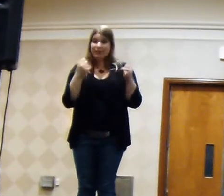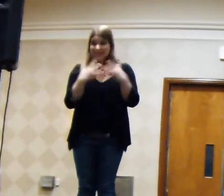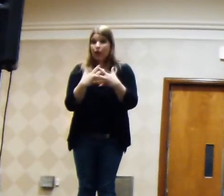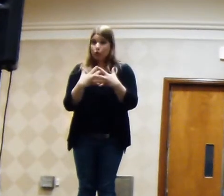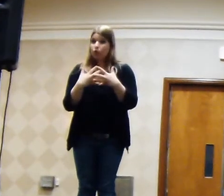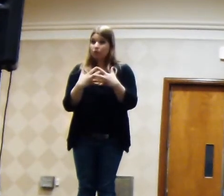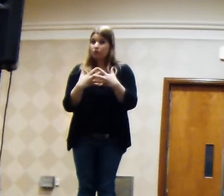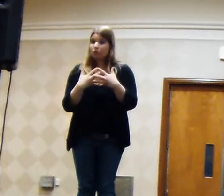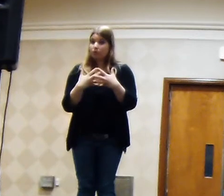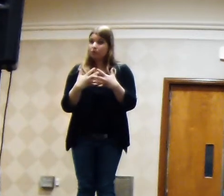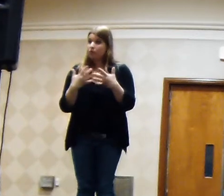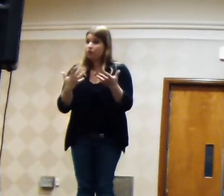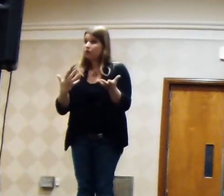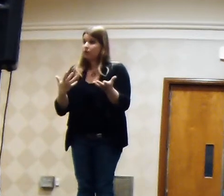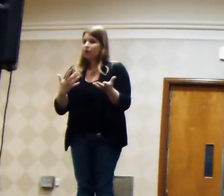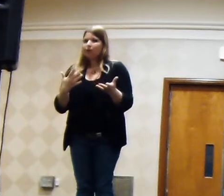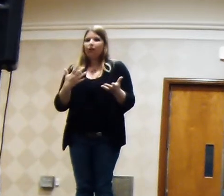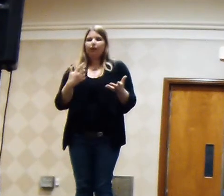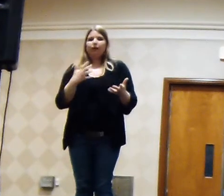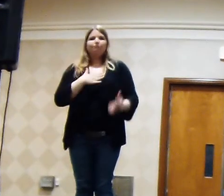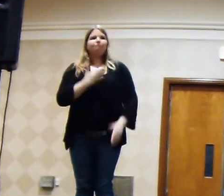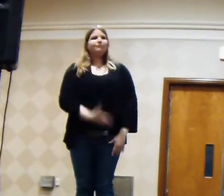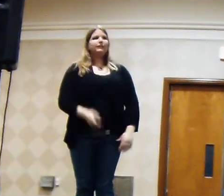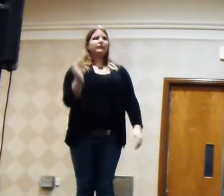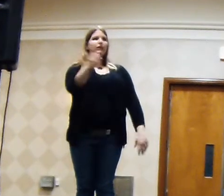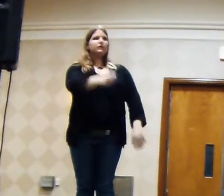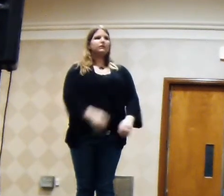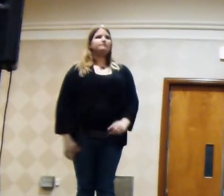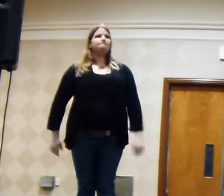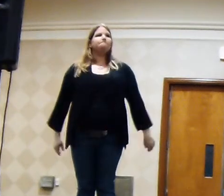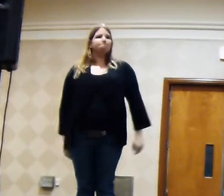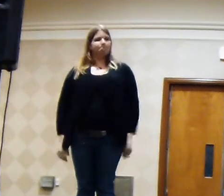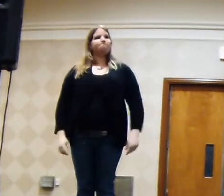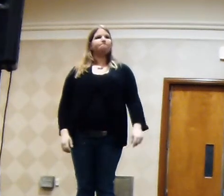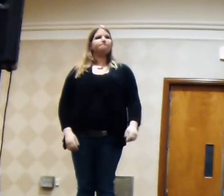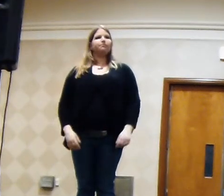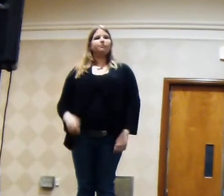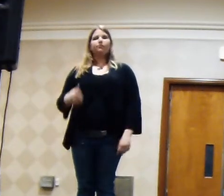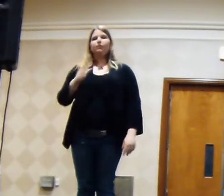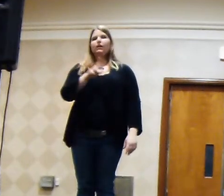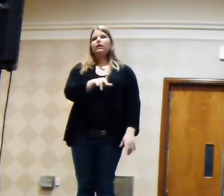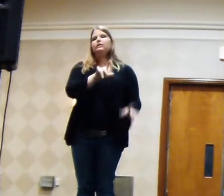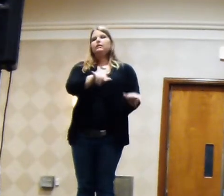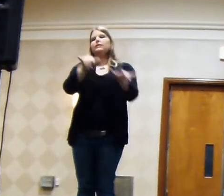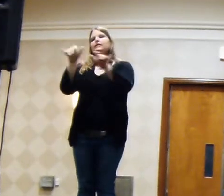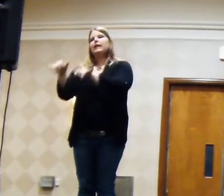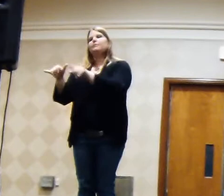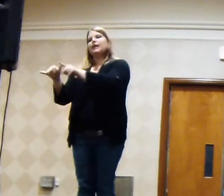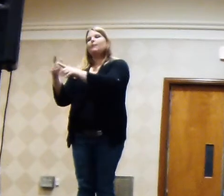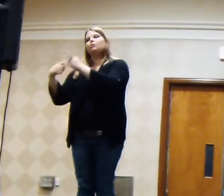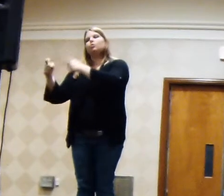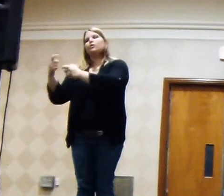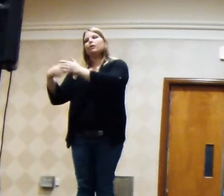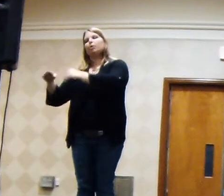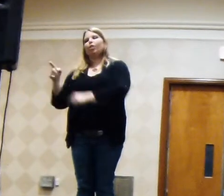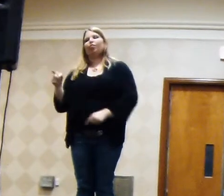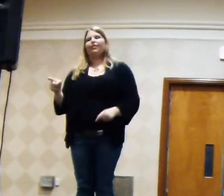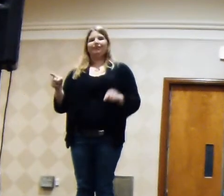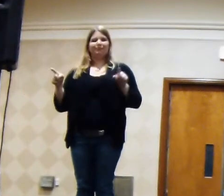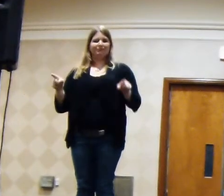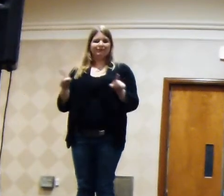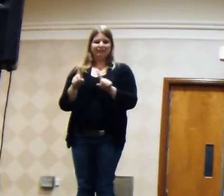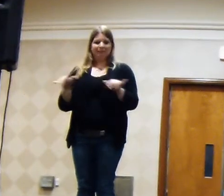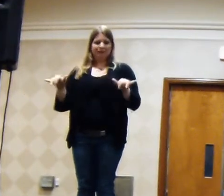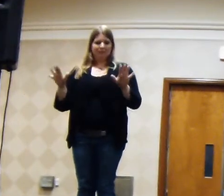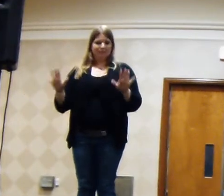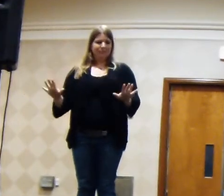me, and so I said yes. And I was also shooting Switch to Birth at the same time, so it was really hard. And my